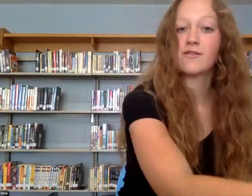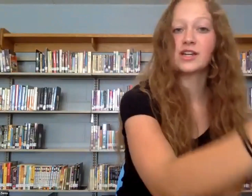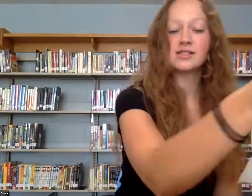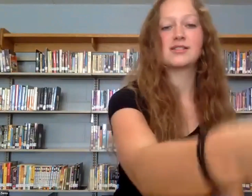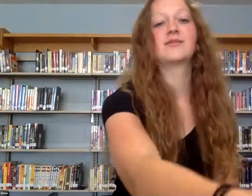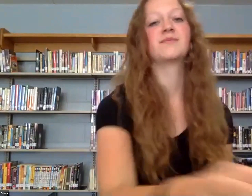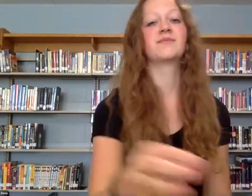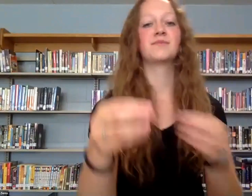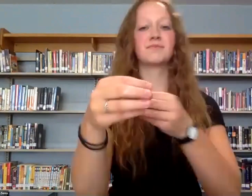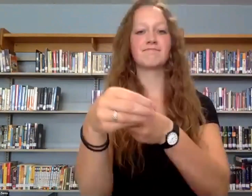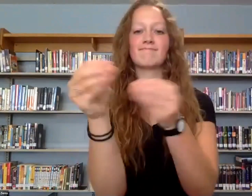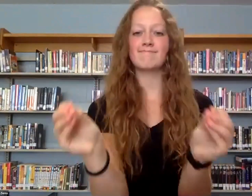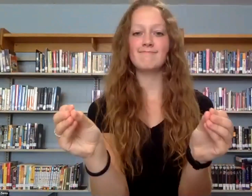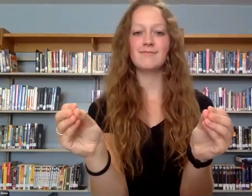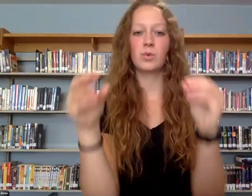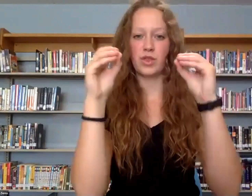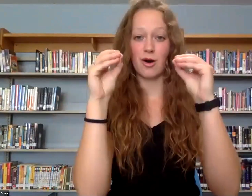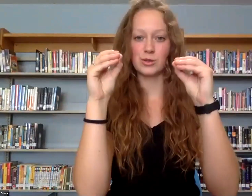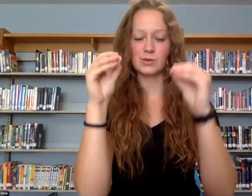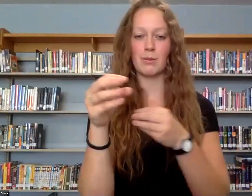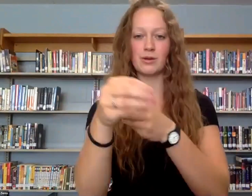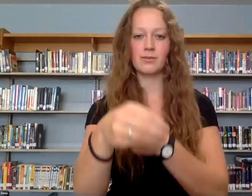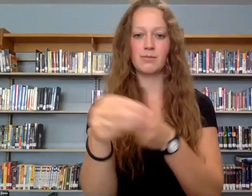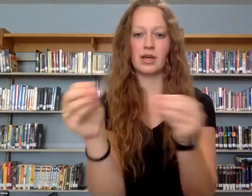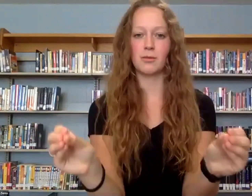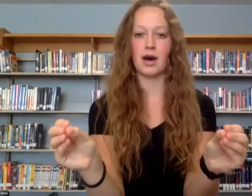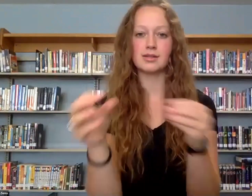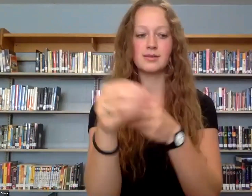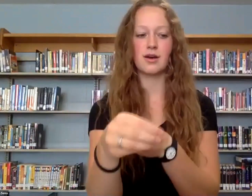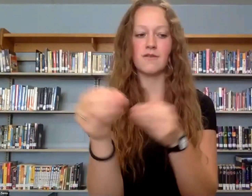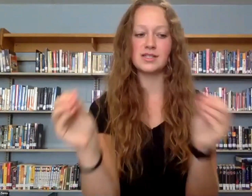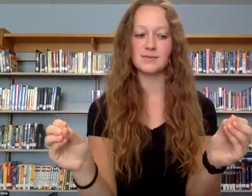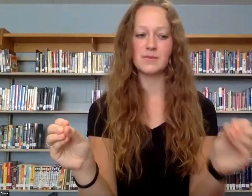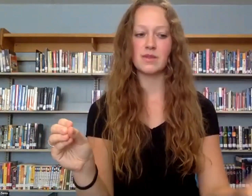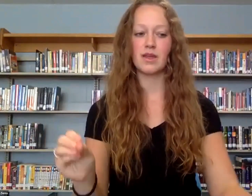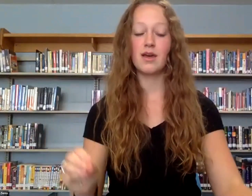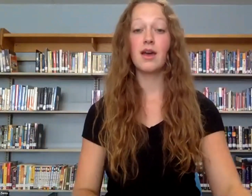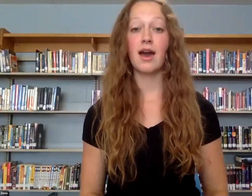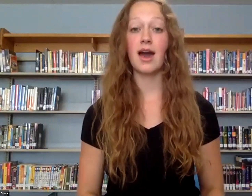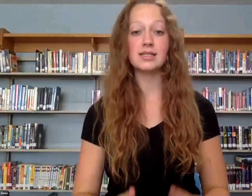office, with the O's, remember? Make a little box, office. Ask,